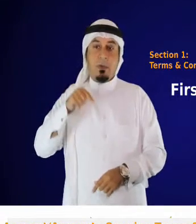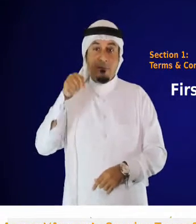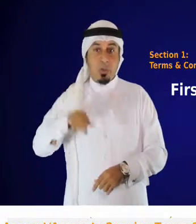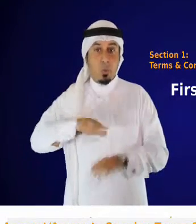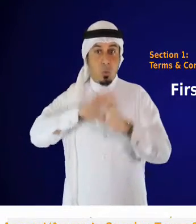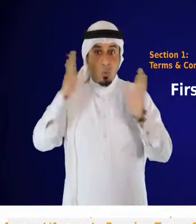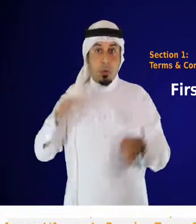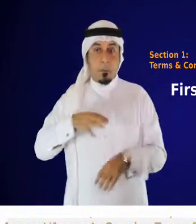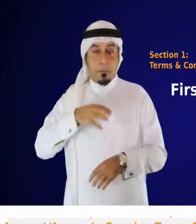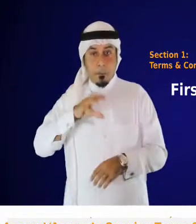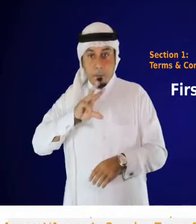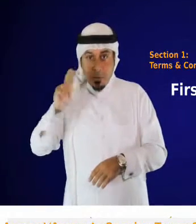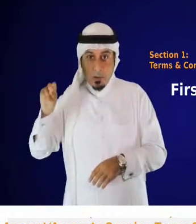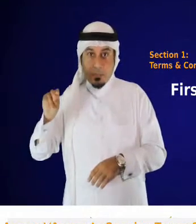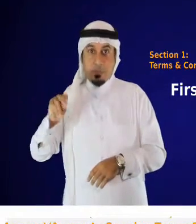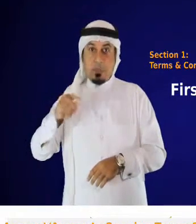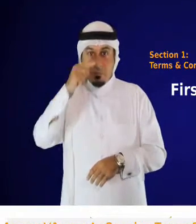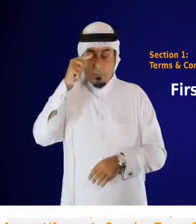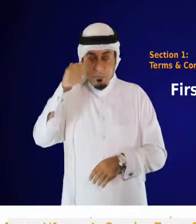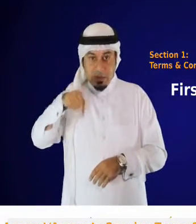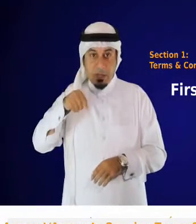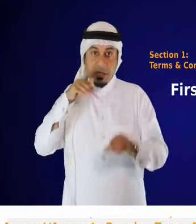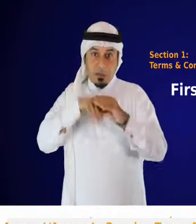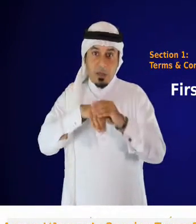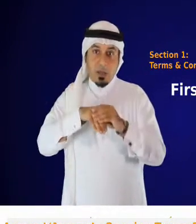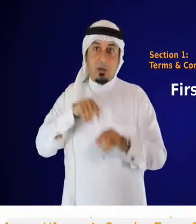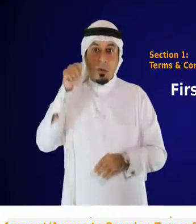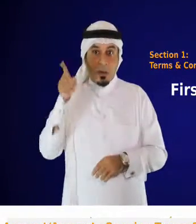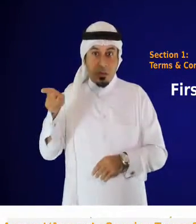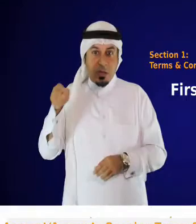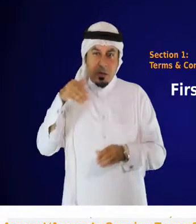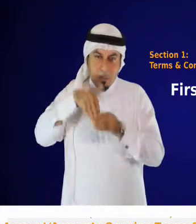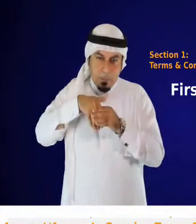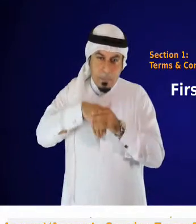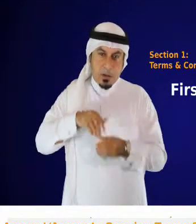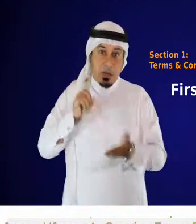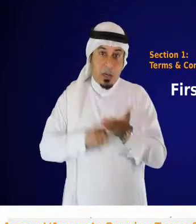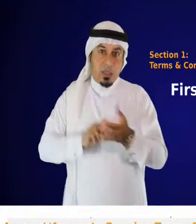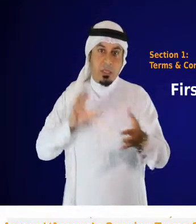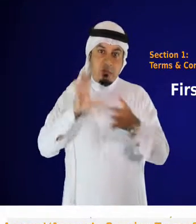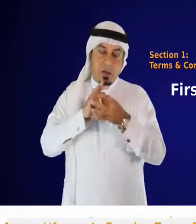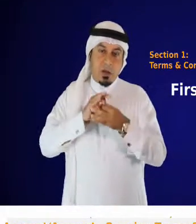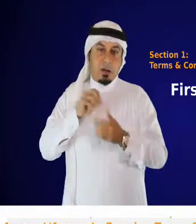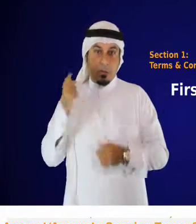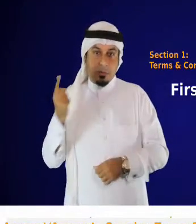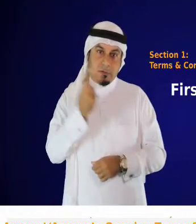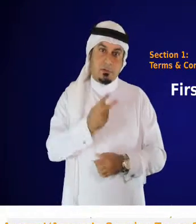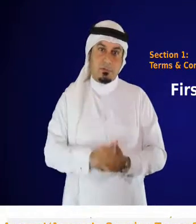expressly agree to keep the account as a single unit despite having several sections or